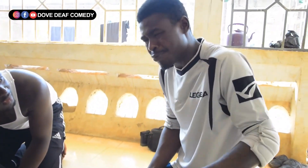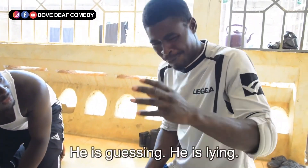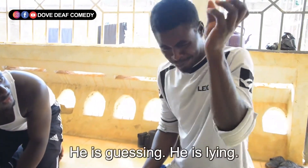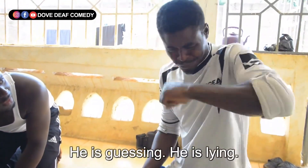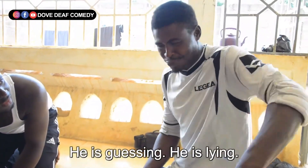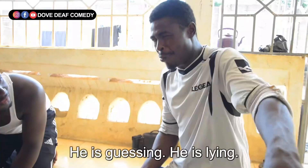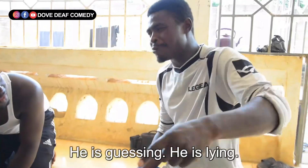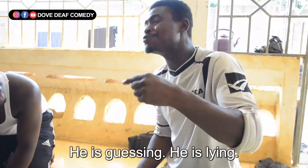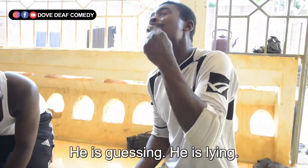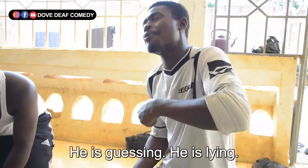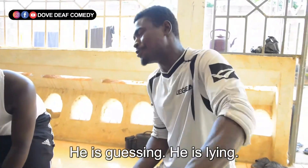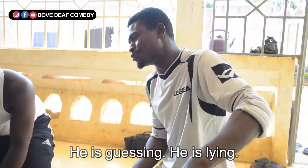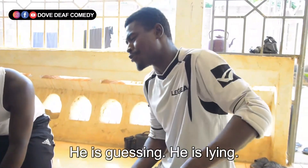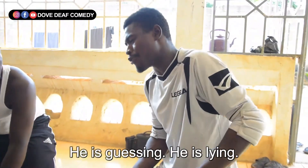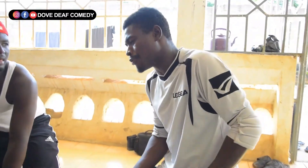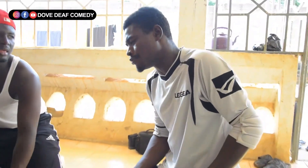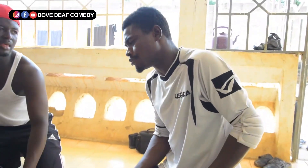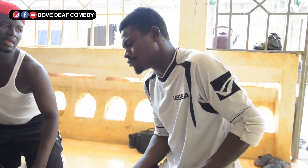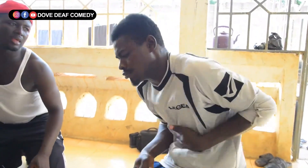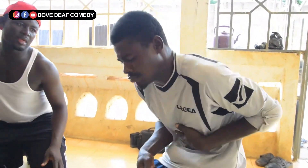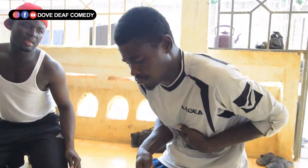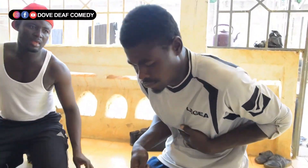He is guessing. He is lying.